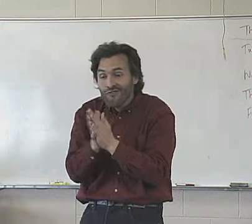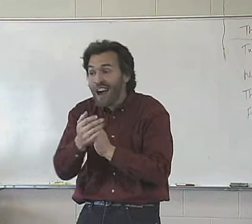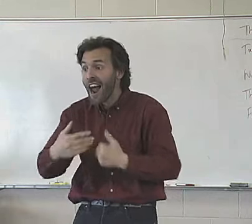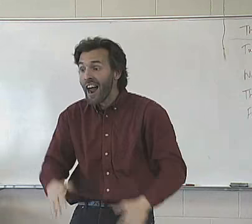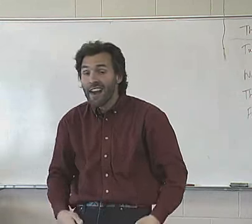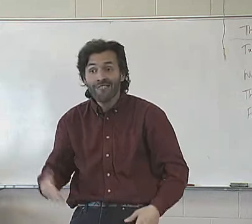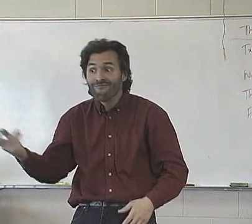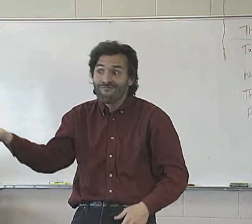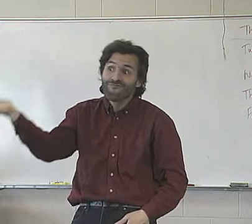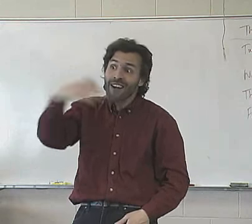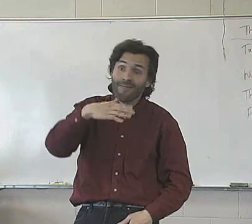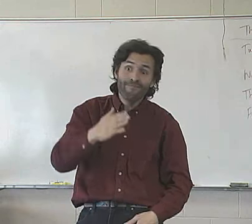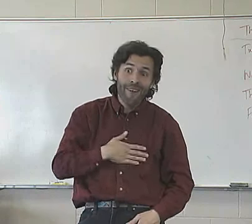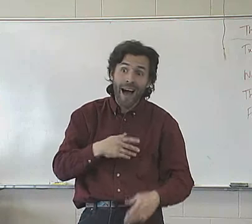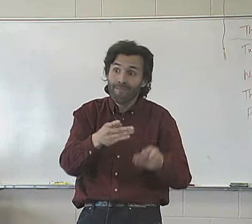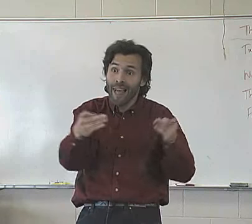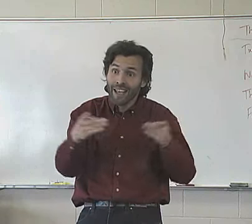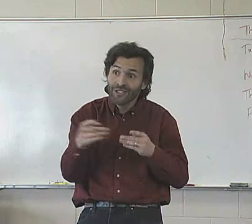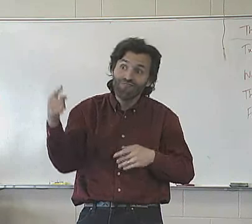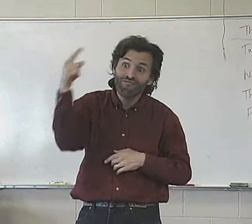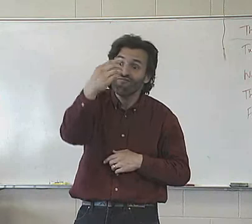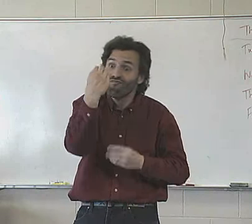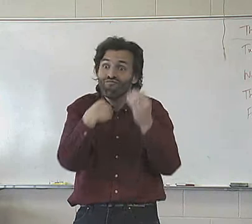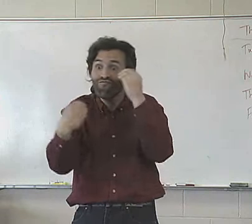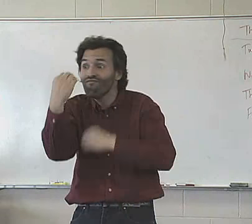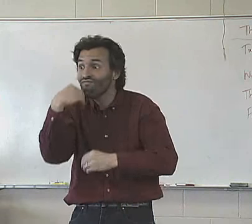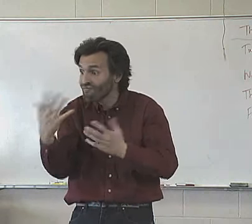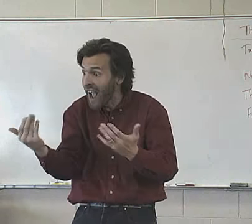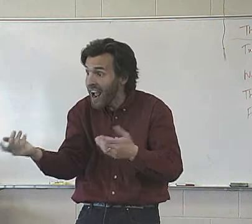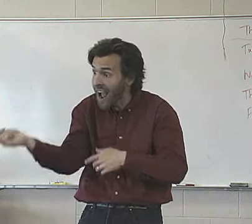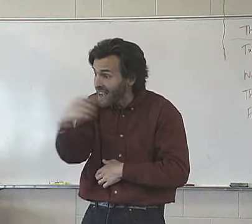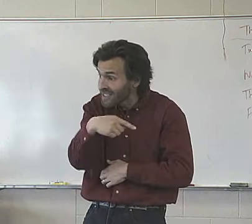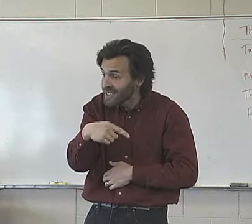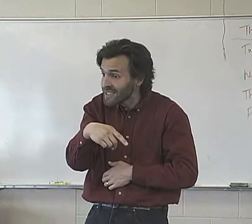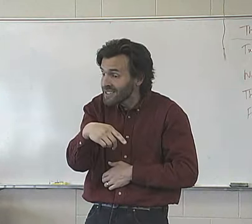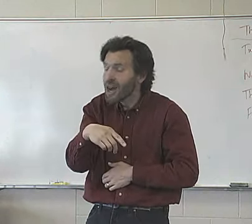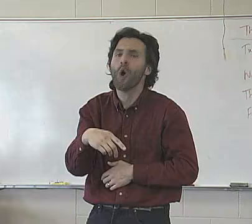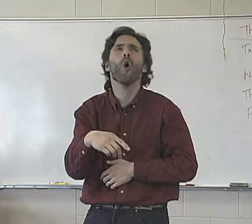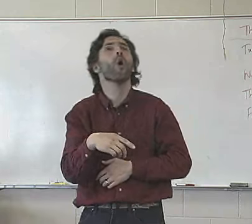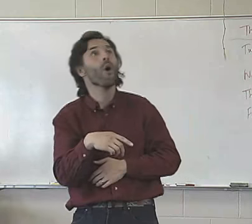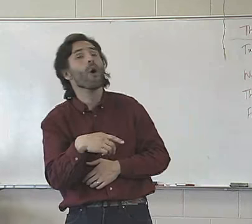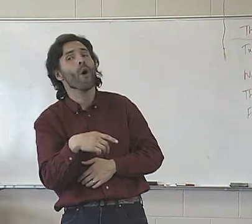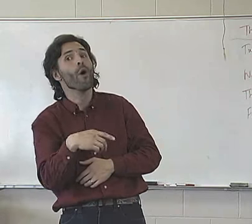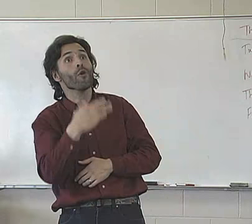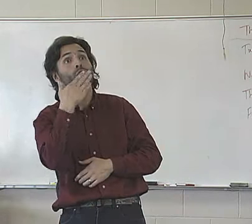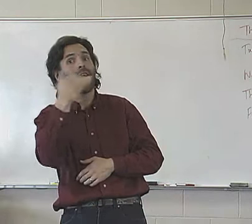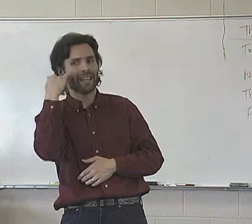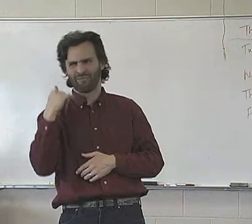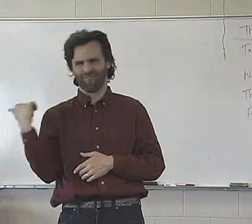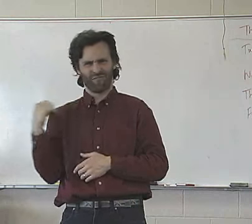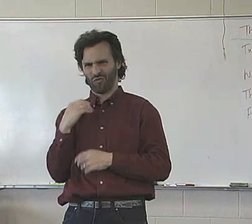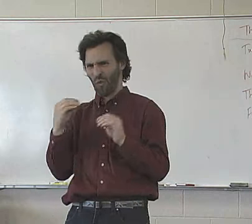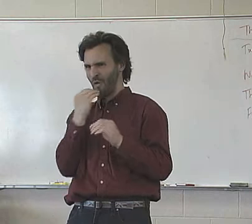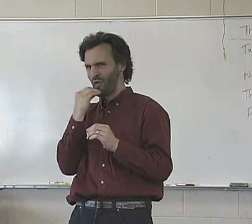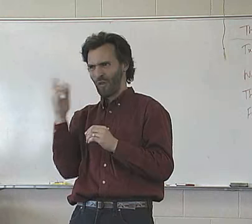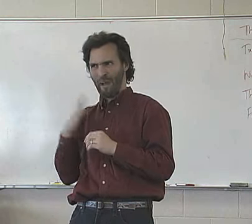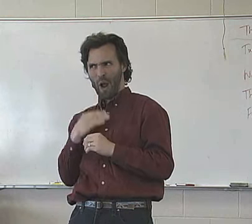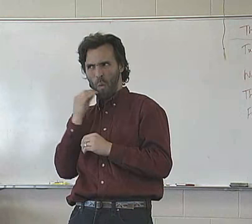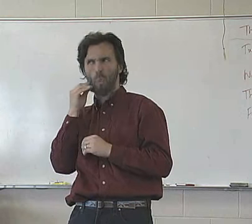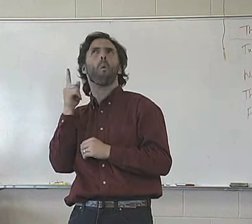Why don't you come to my place and we'll have a bite to eat together?" "Good idea," said the Ash Lad, because there was nothing at his house. So